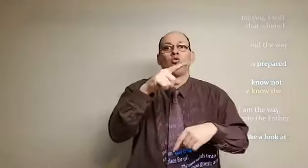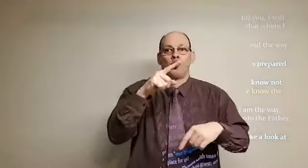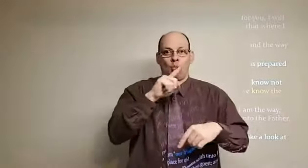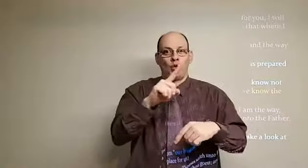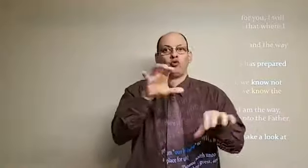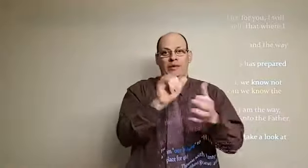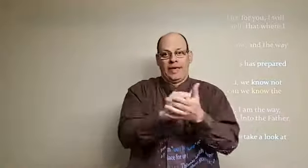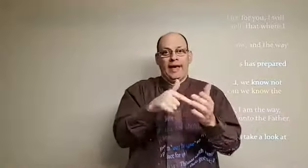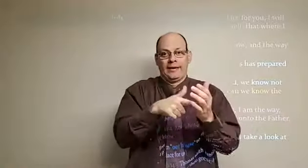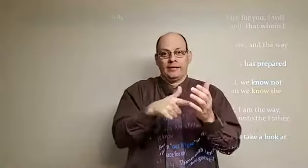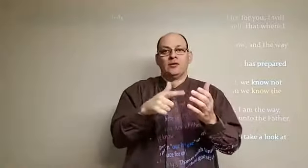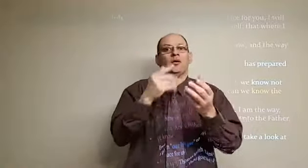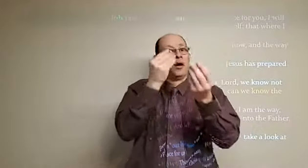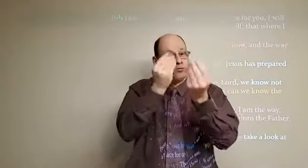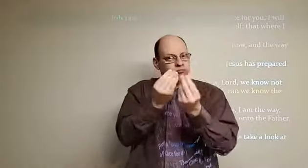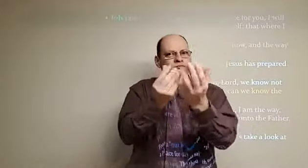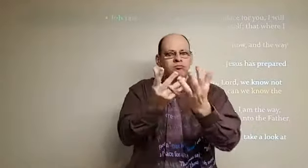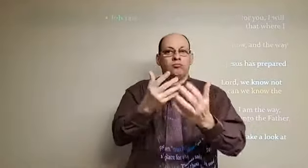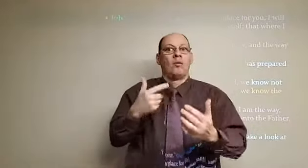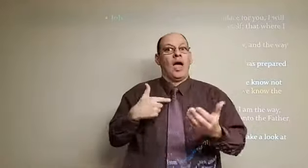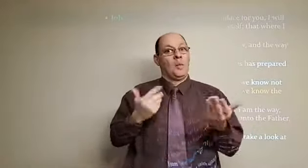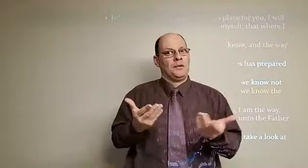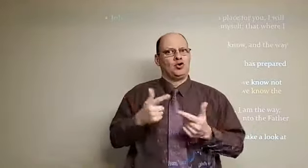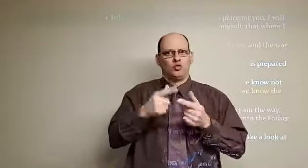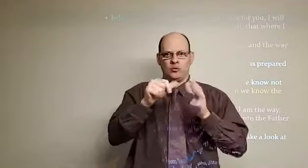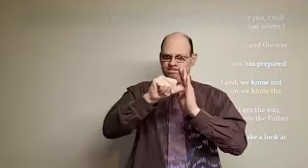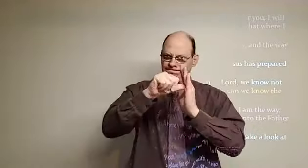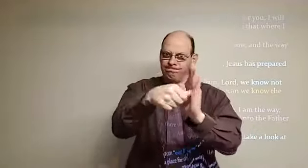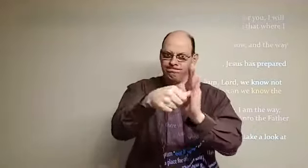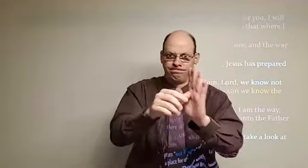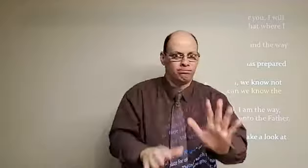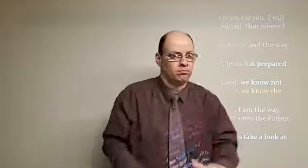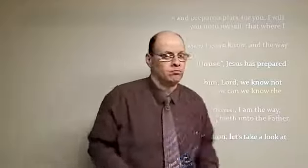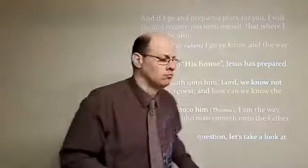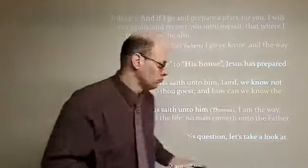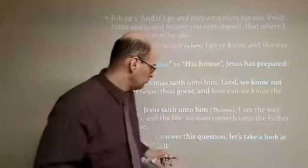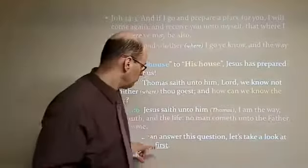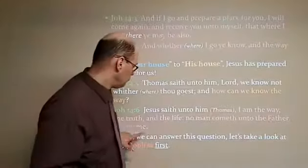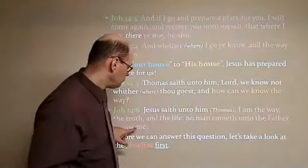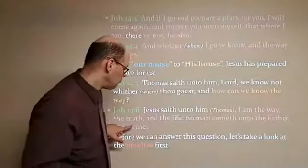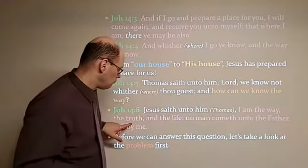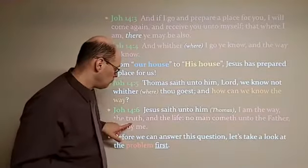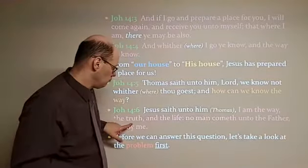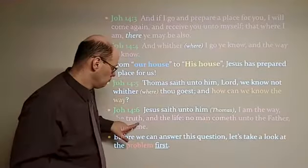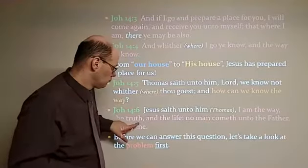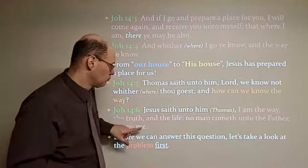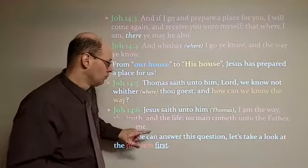there are people who do that there are religions who do that but I'm here to tell you truthfully you cannot do that